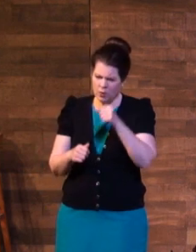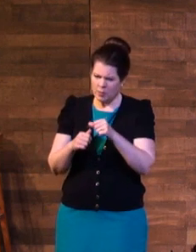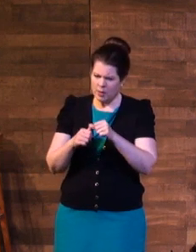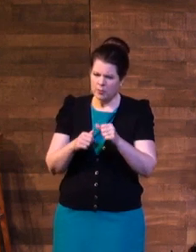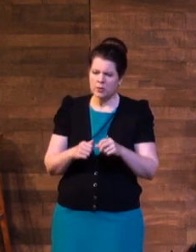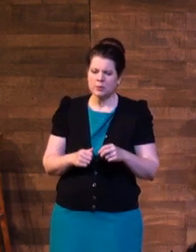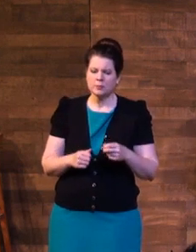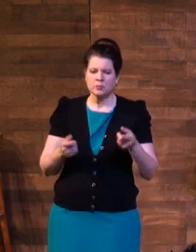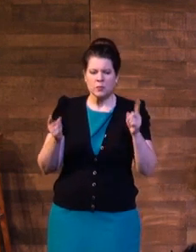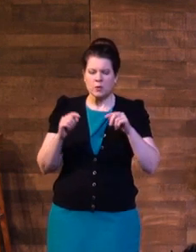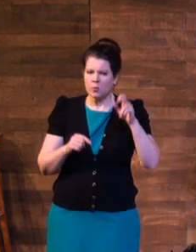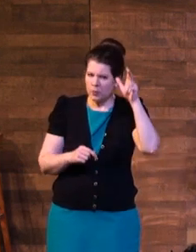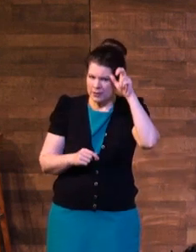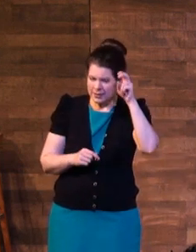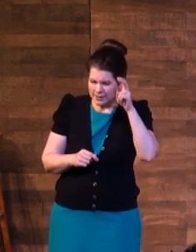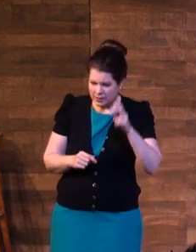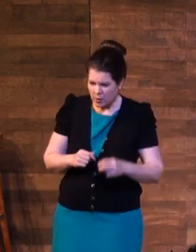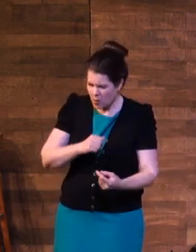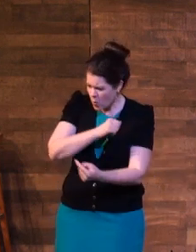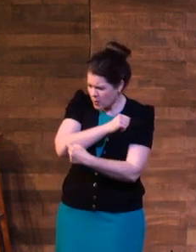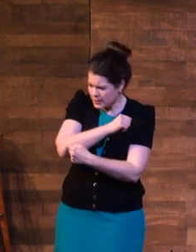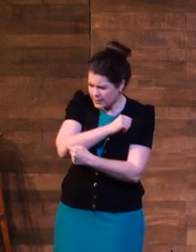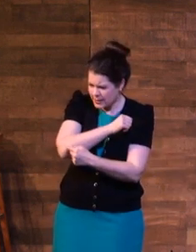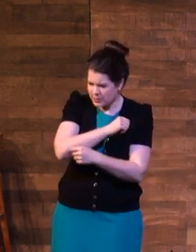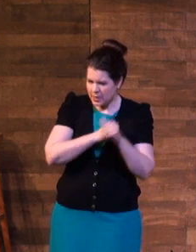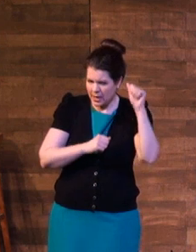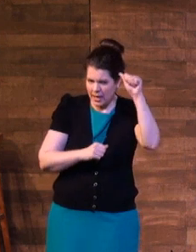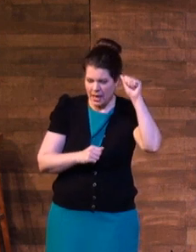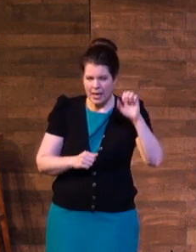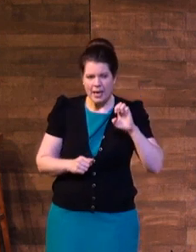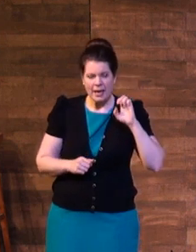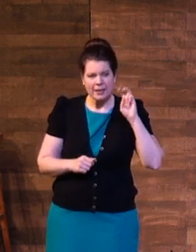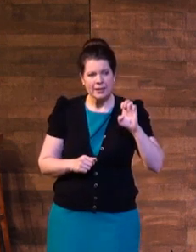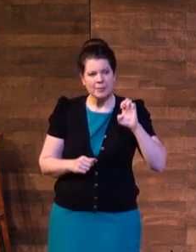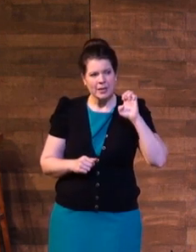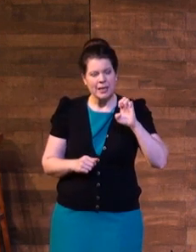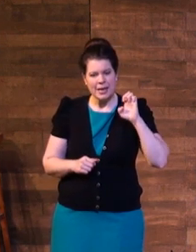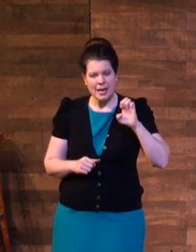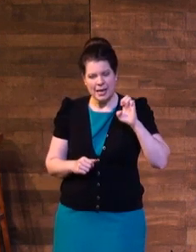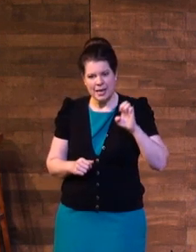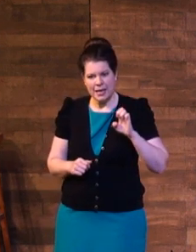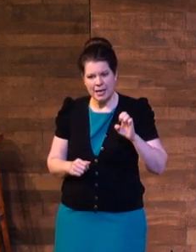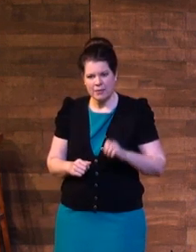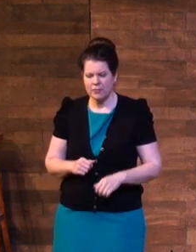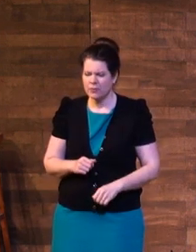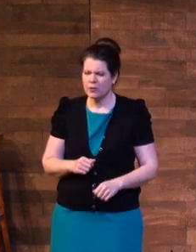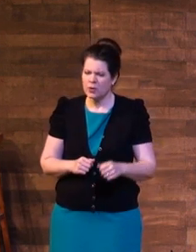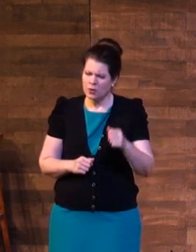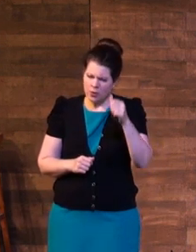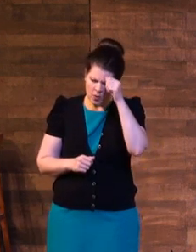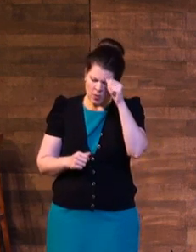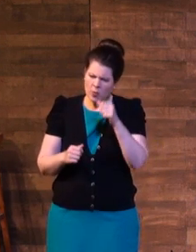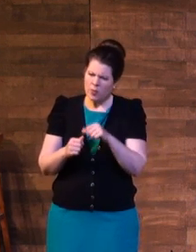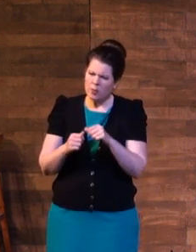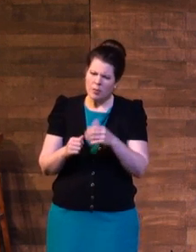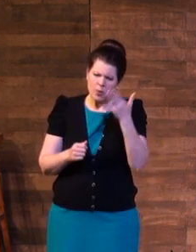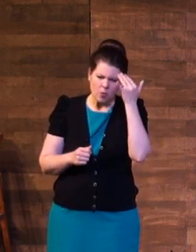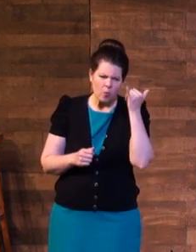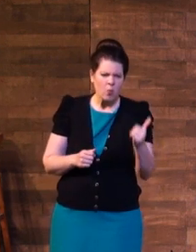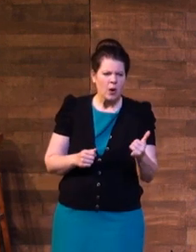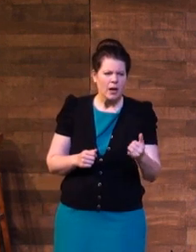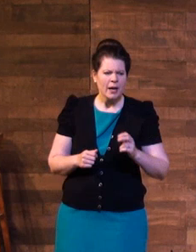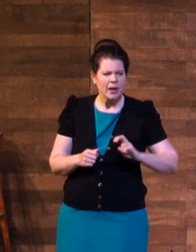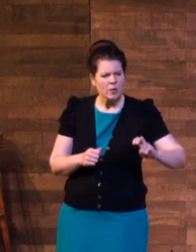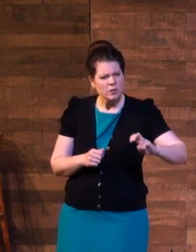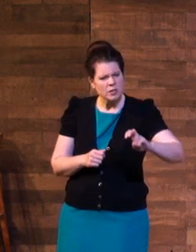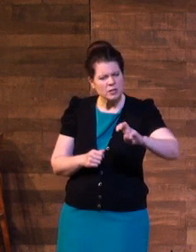there? I mean, to start, I assume it's there because, well, we have to have free will. There has to be something, some opportunity to sin against God, because